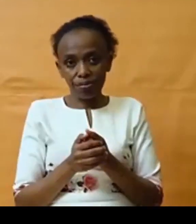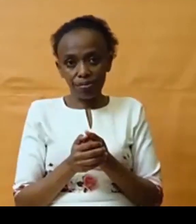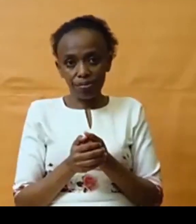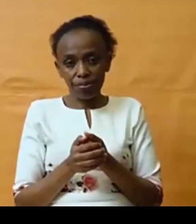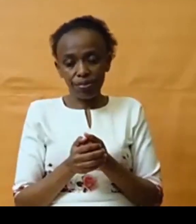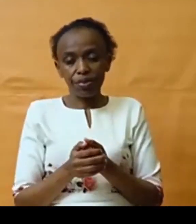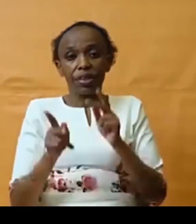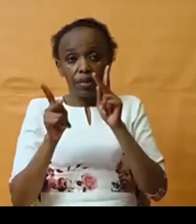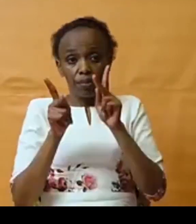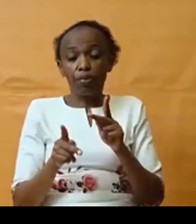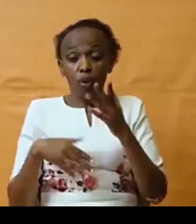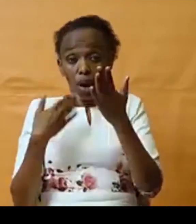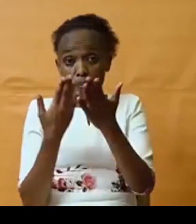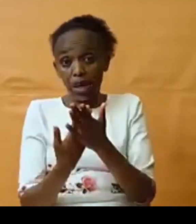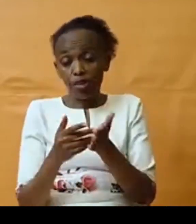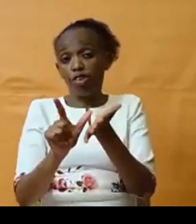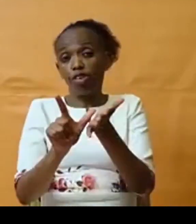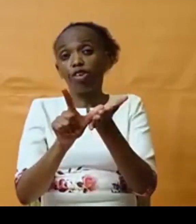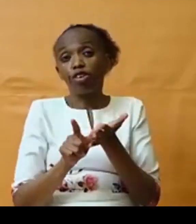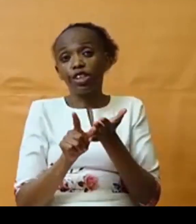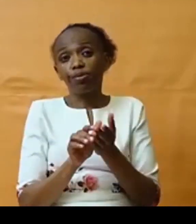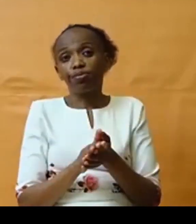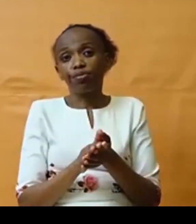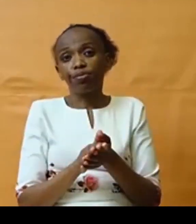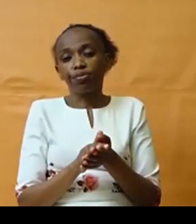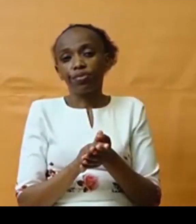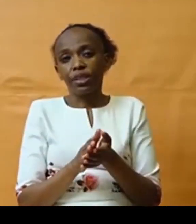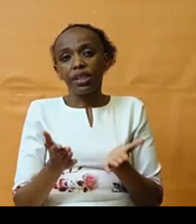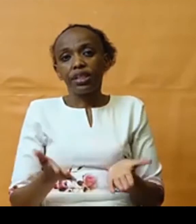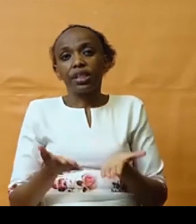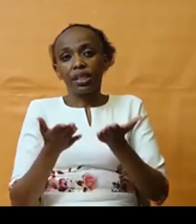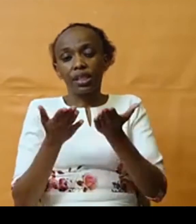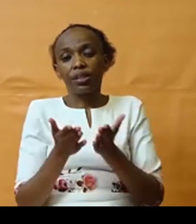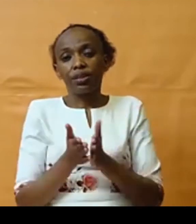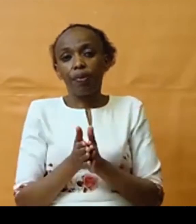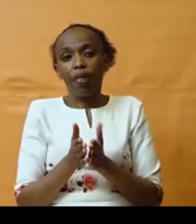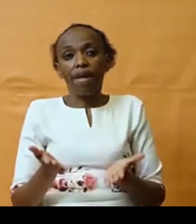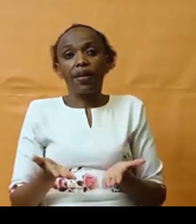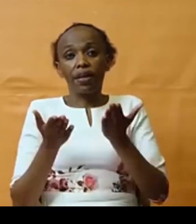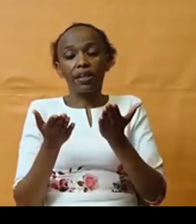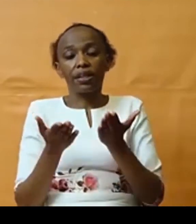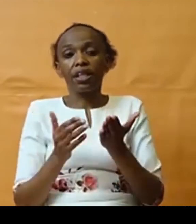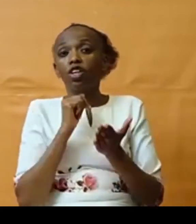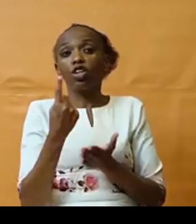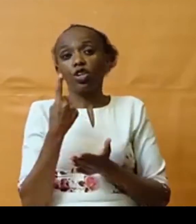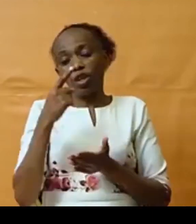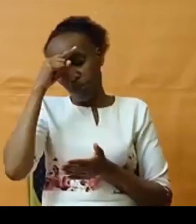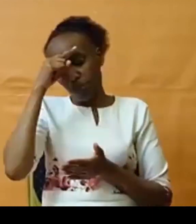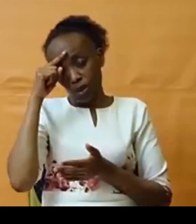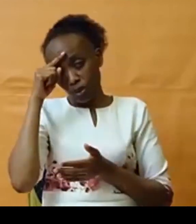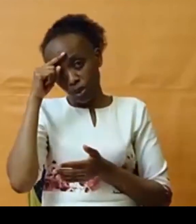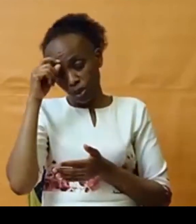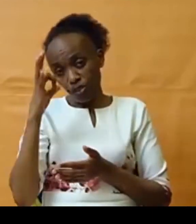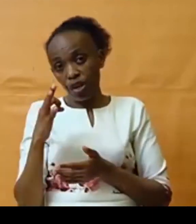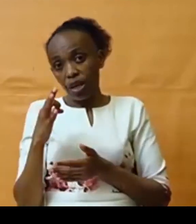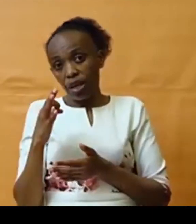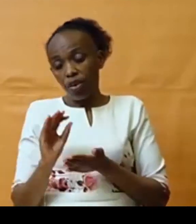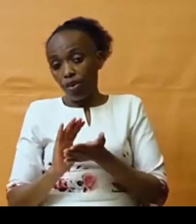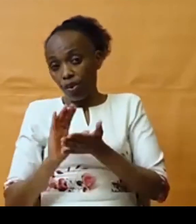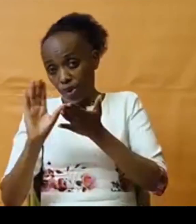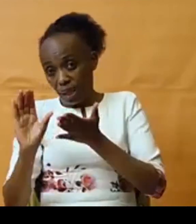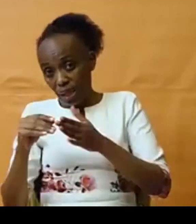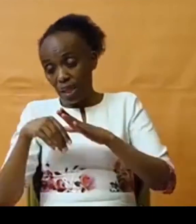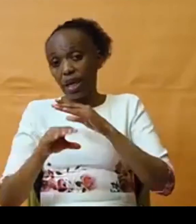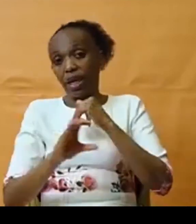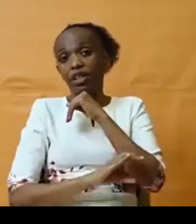people applying for loans is increasing not least because of the governance structures in the